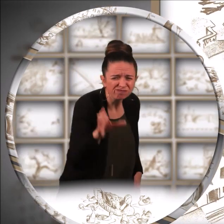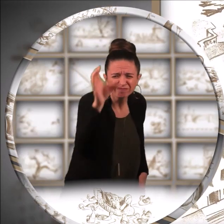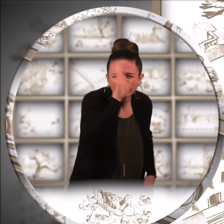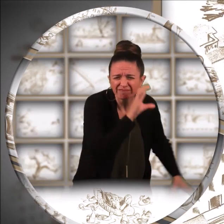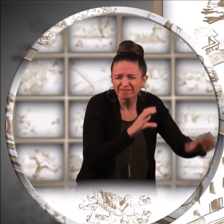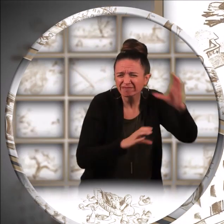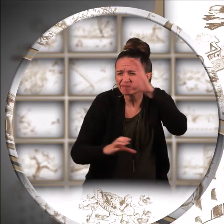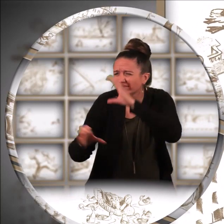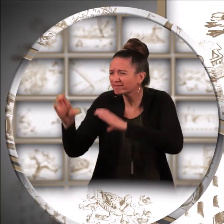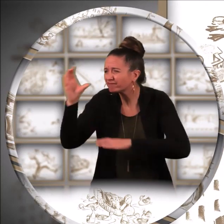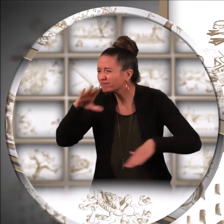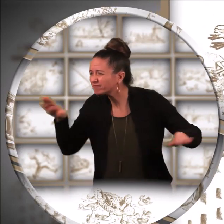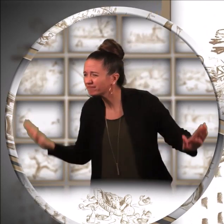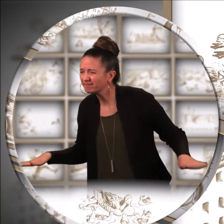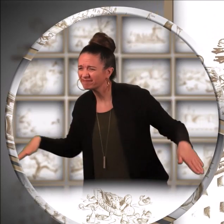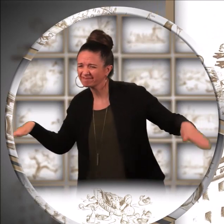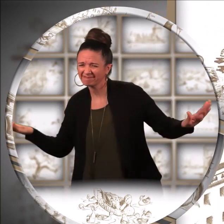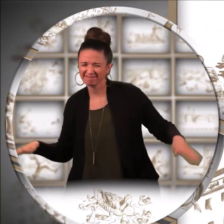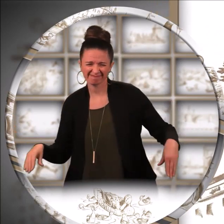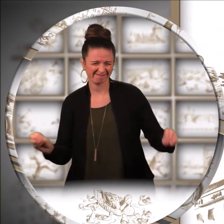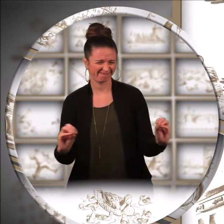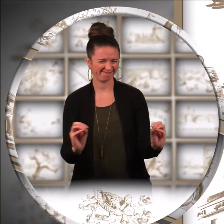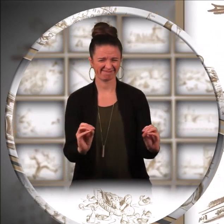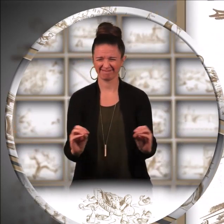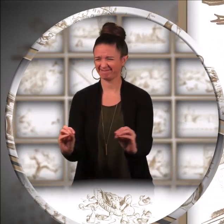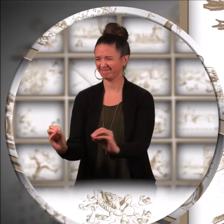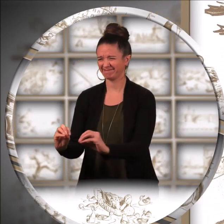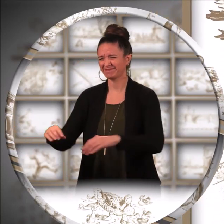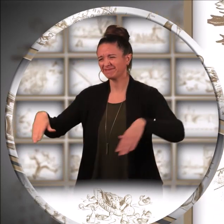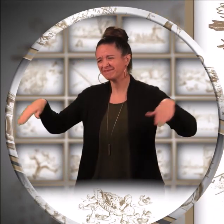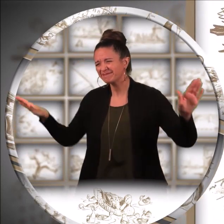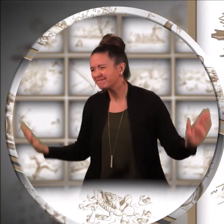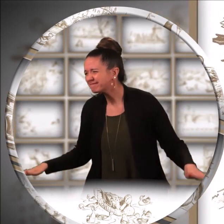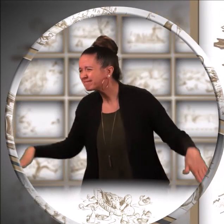but there was no place there.